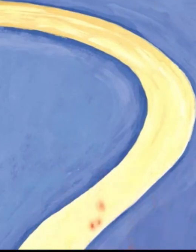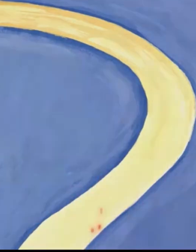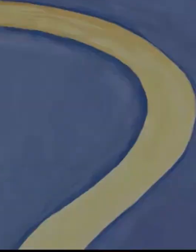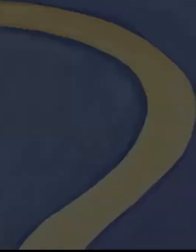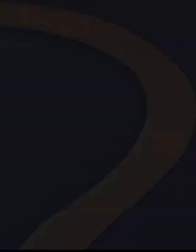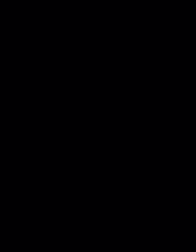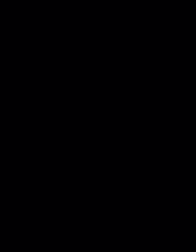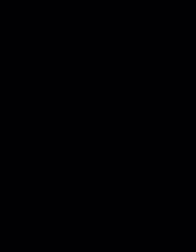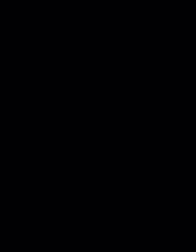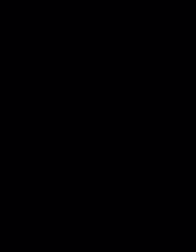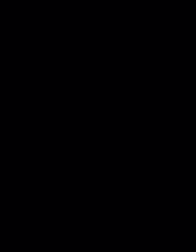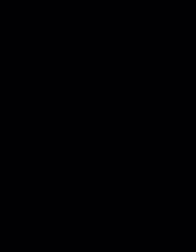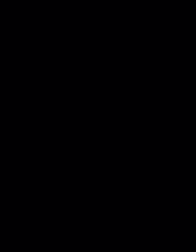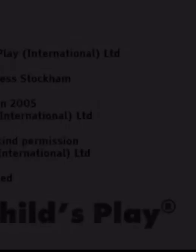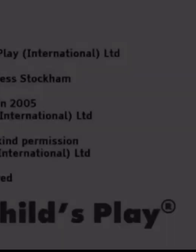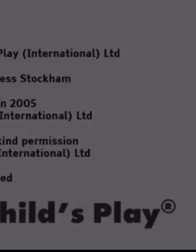Thank Thank